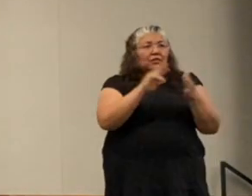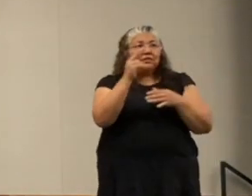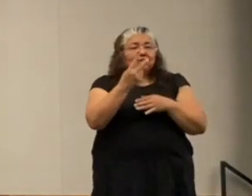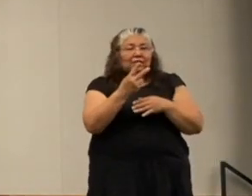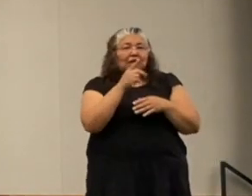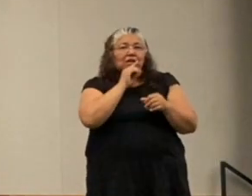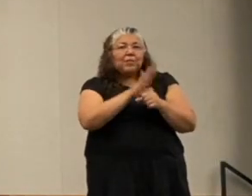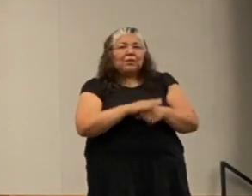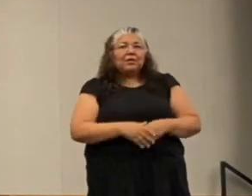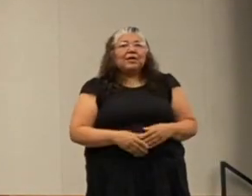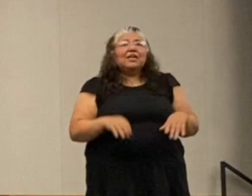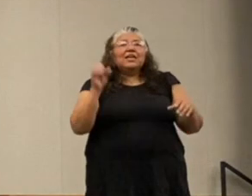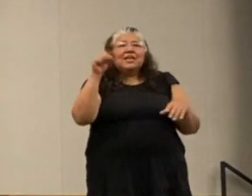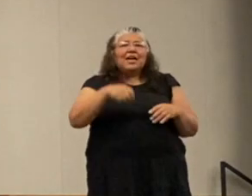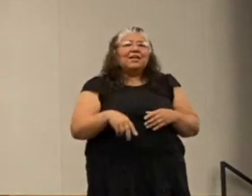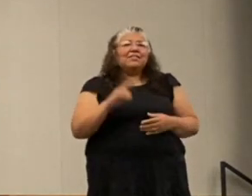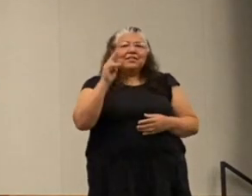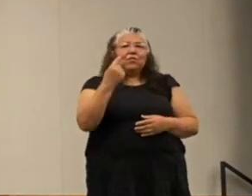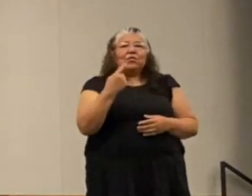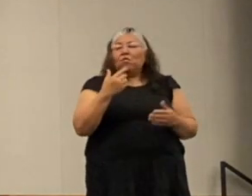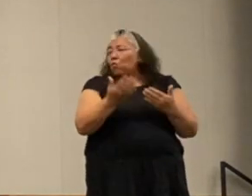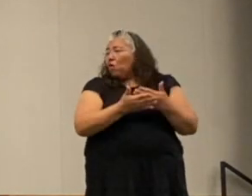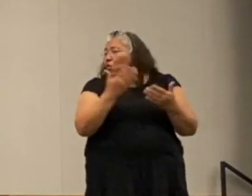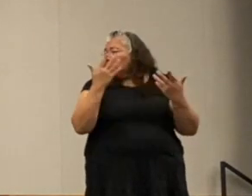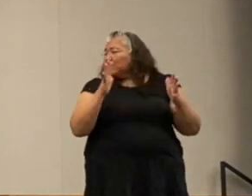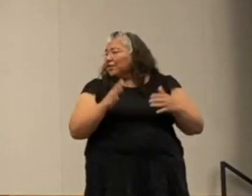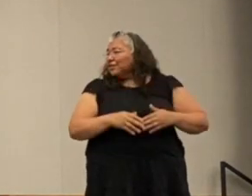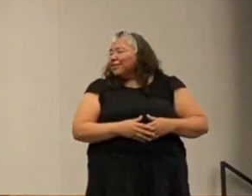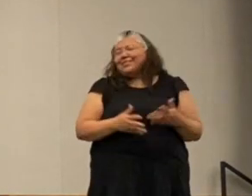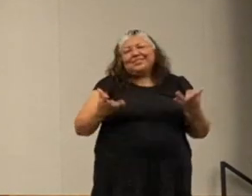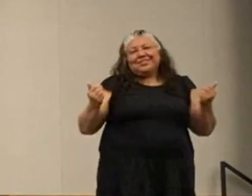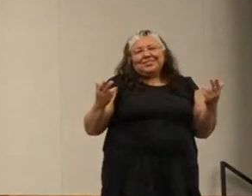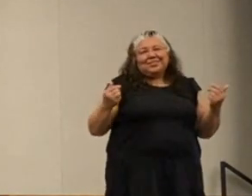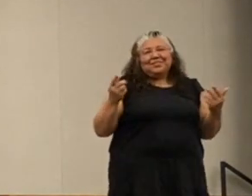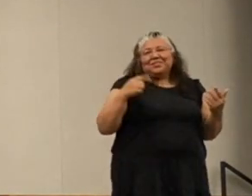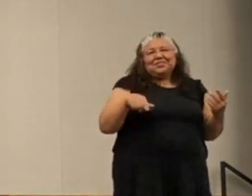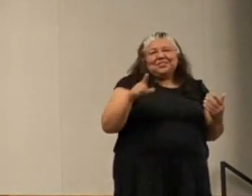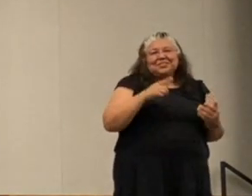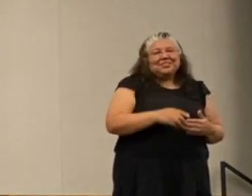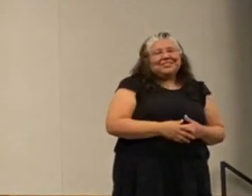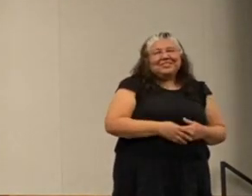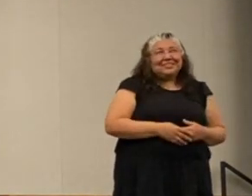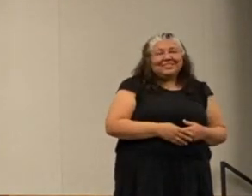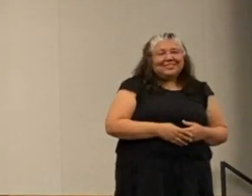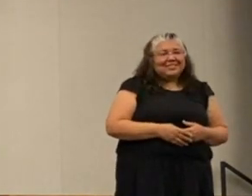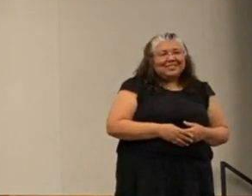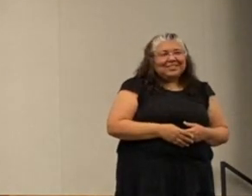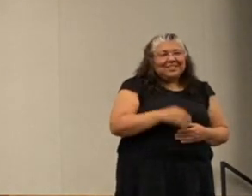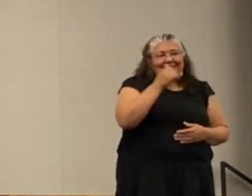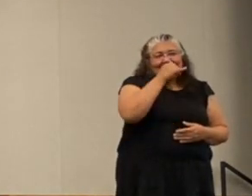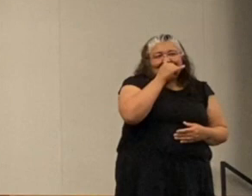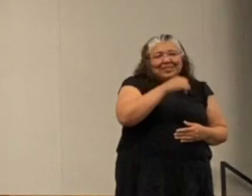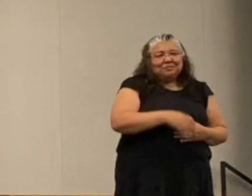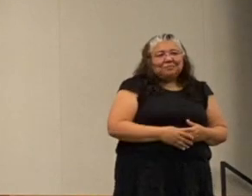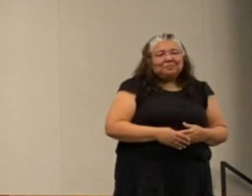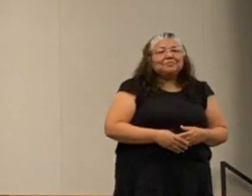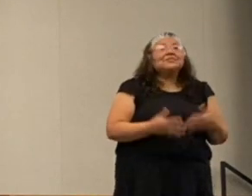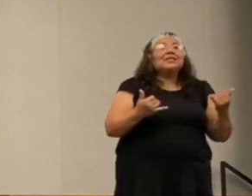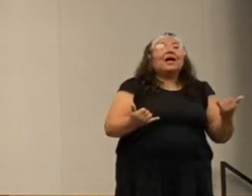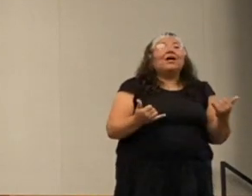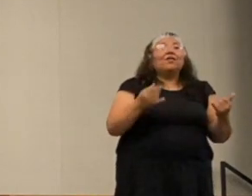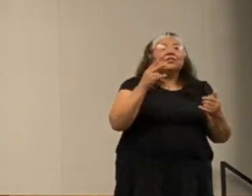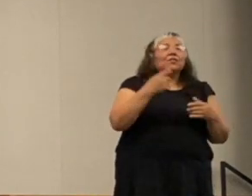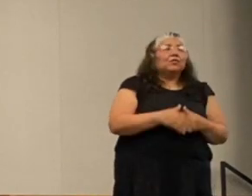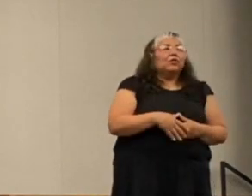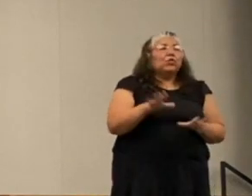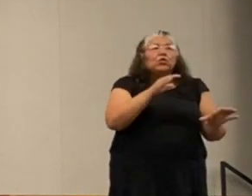right? Oh, okay, second commandment, we're almost done. You guys are silly. All right. Second commandment.